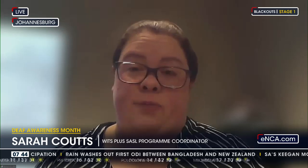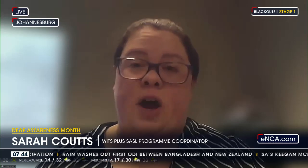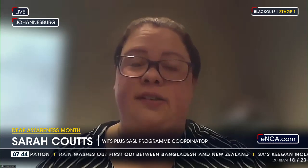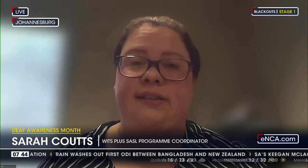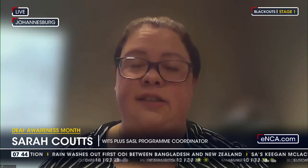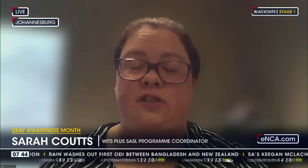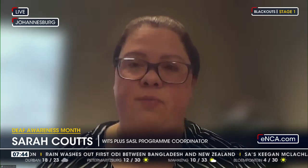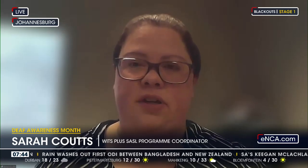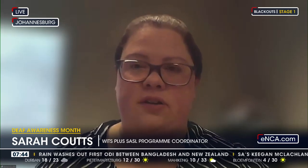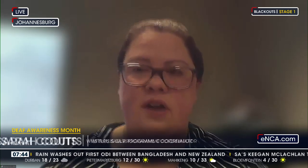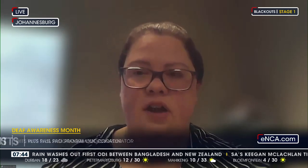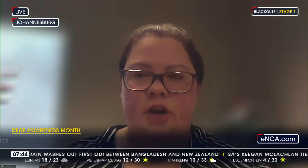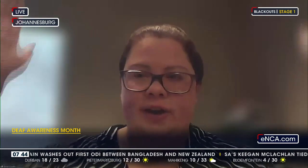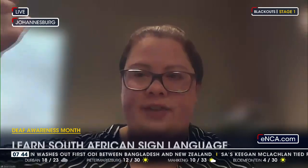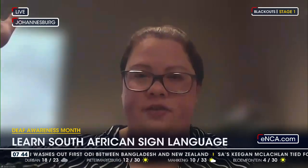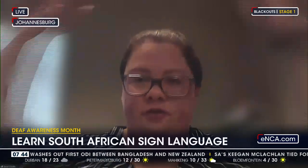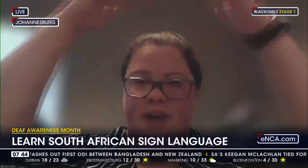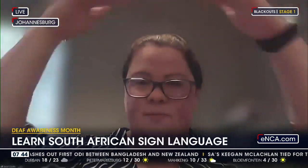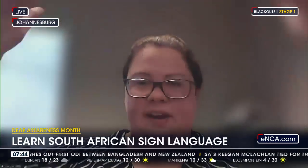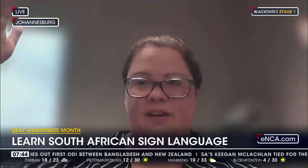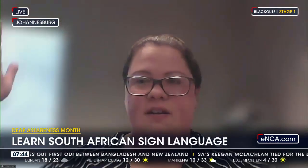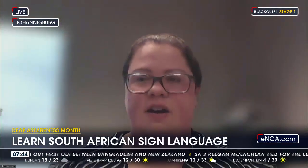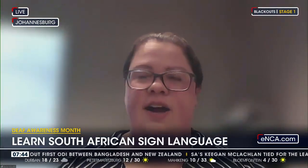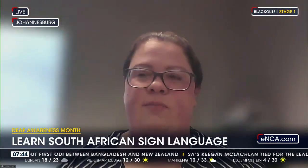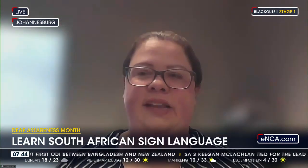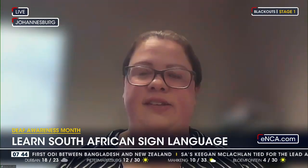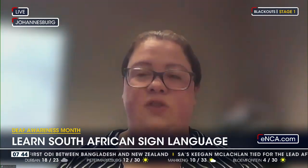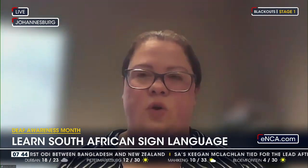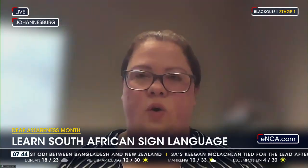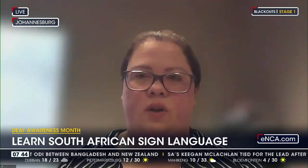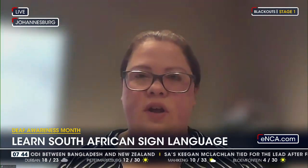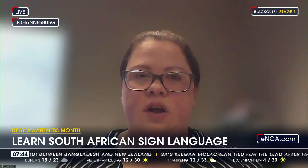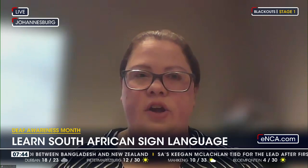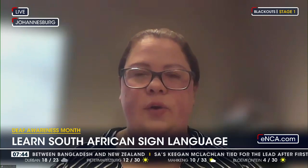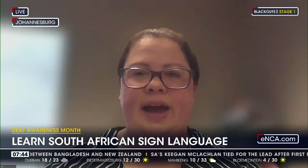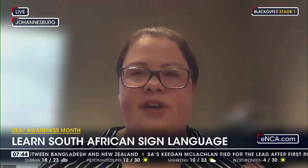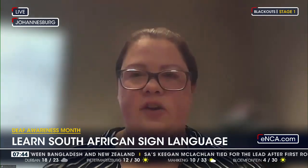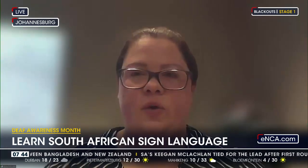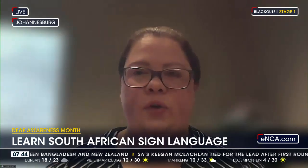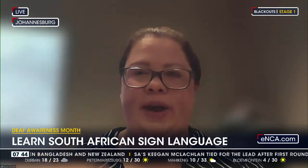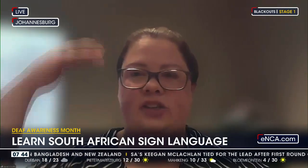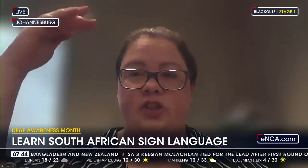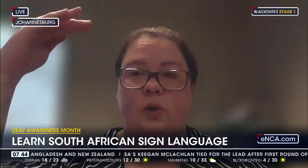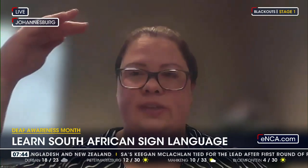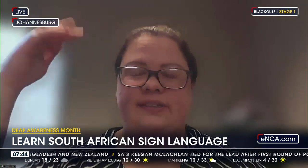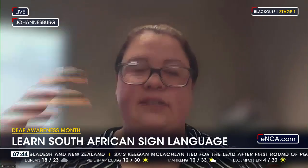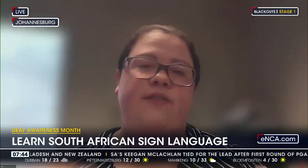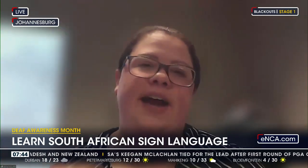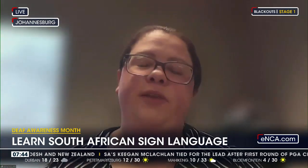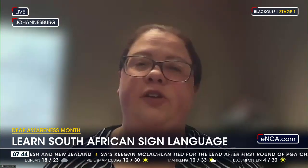at the box as an example, looking at the framing in this call, you know, having your head and shoulders is fine